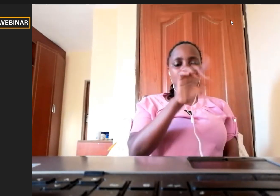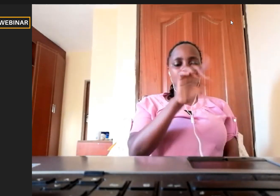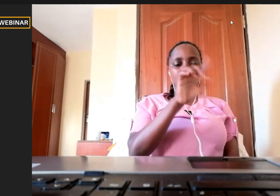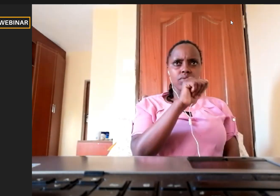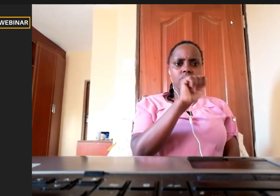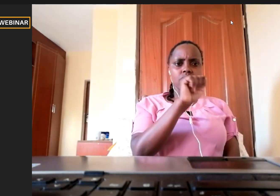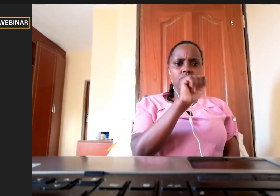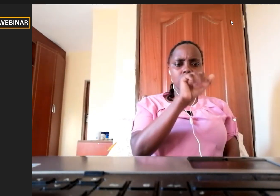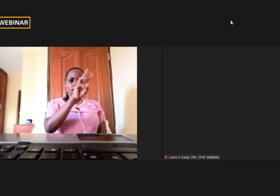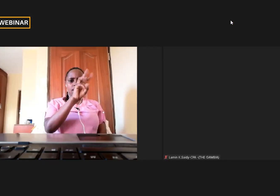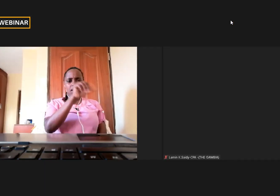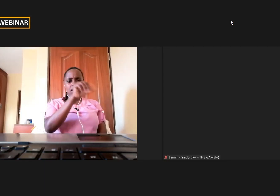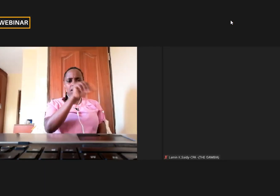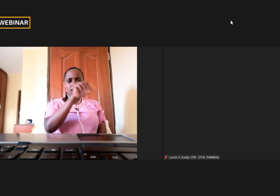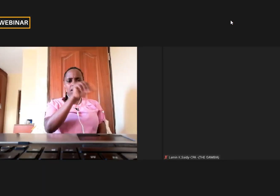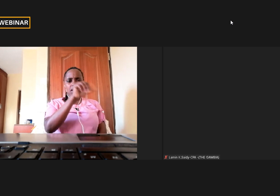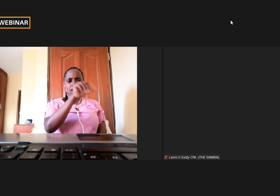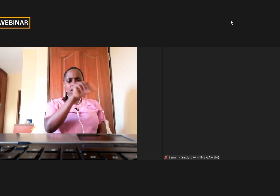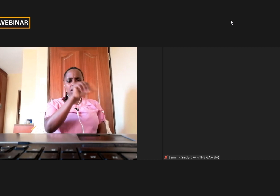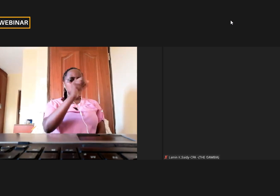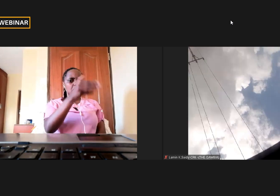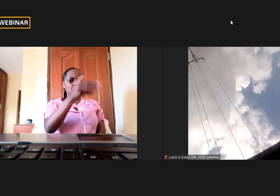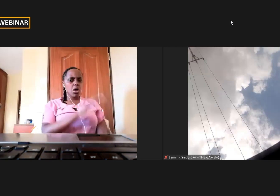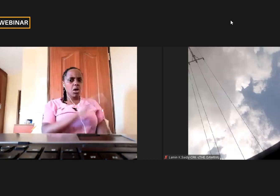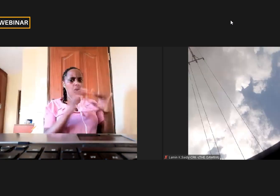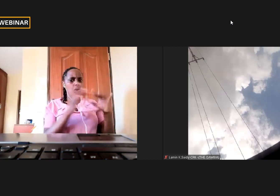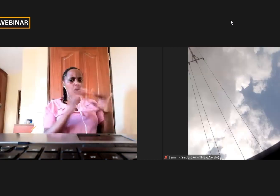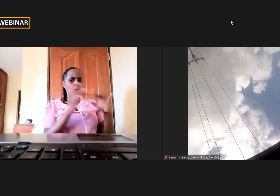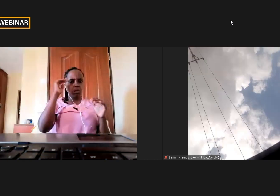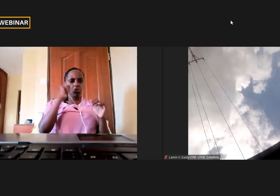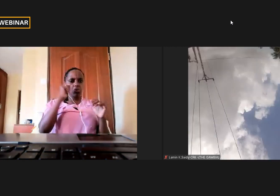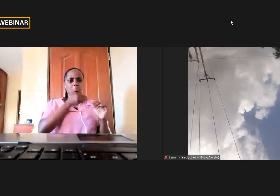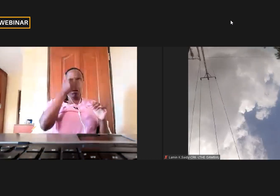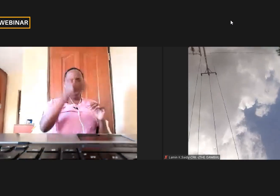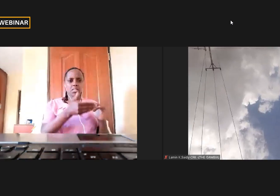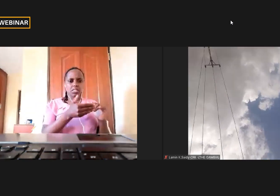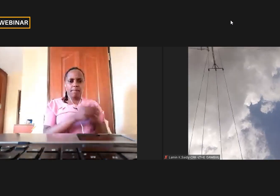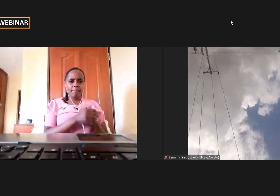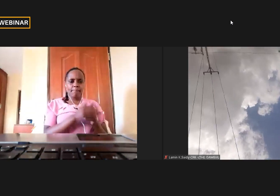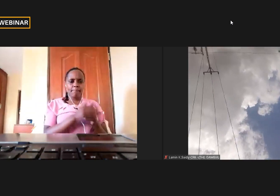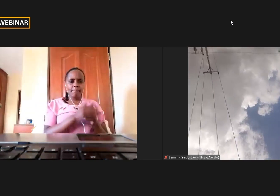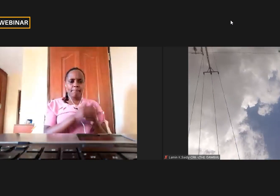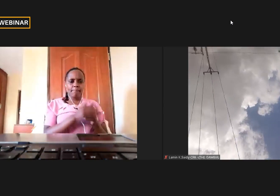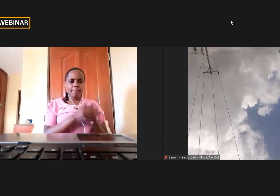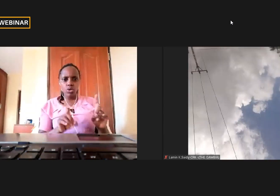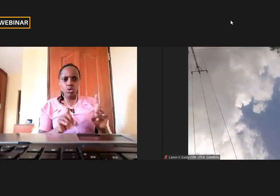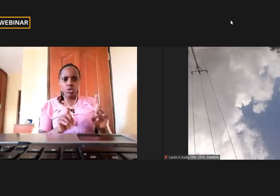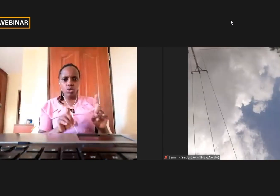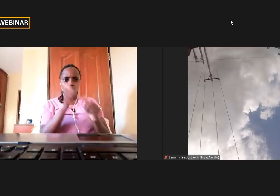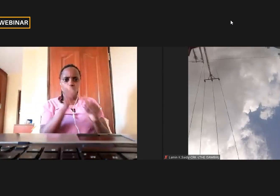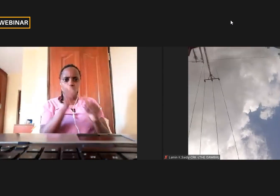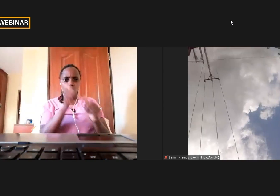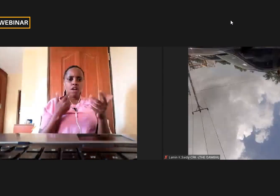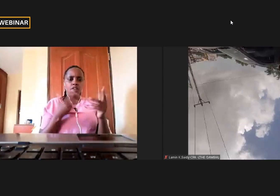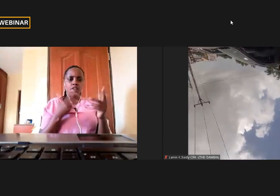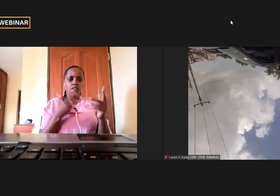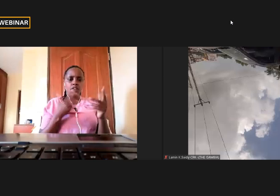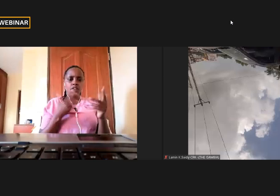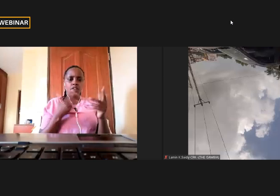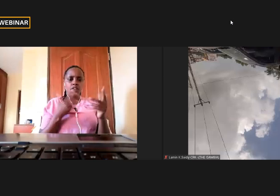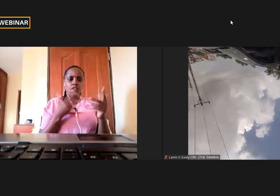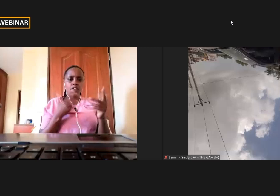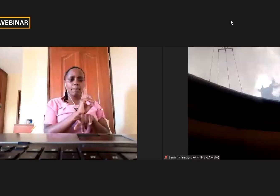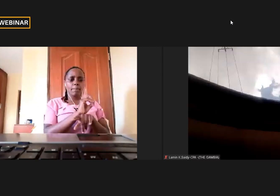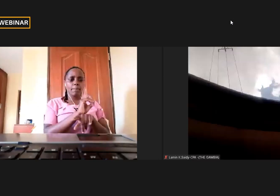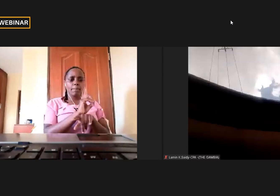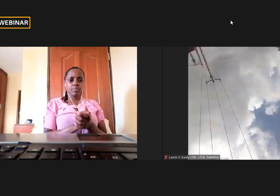Adiam, and others. I think Musa is also still online. They may reflect on some of the questions that they have also captured. Just in 1 minute,